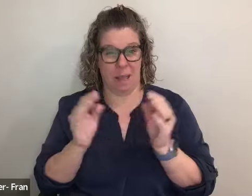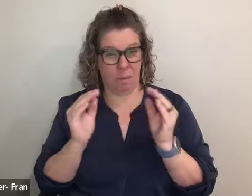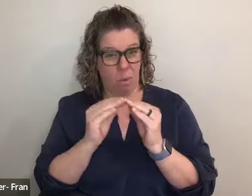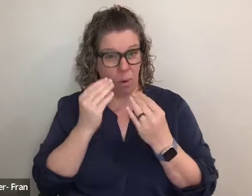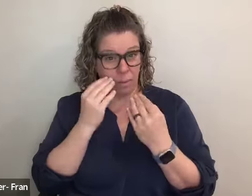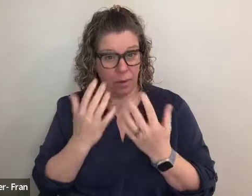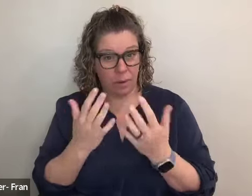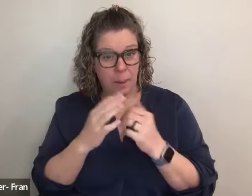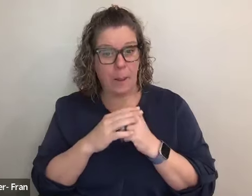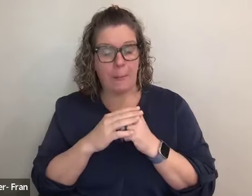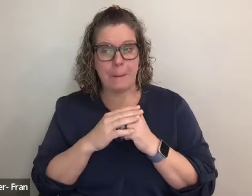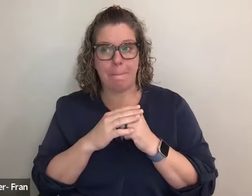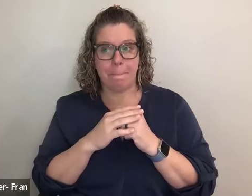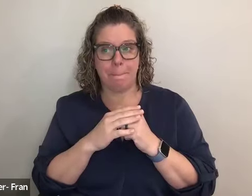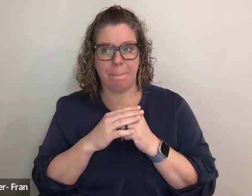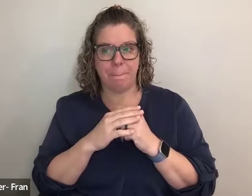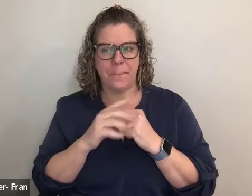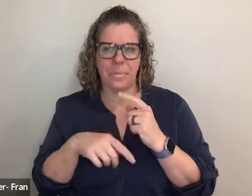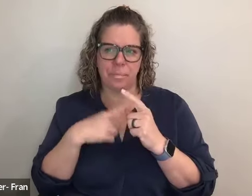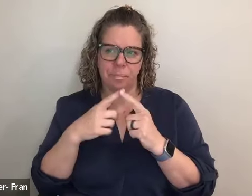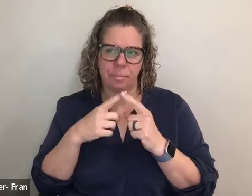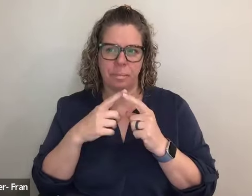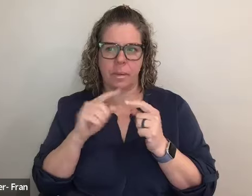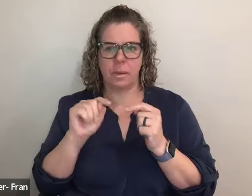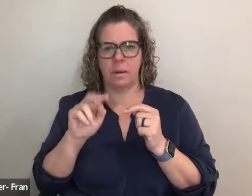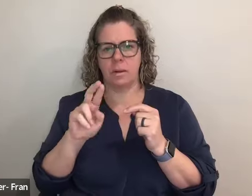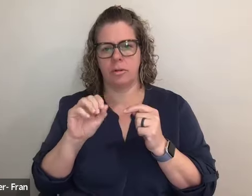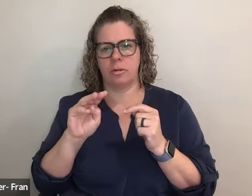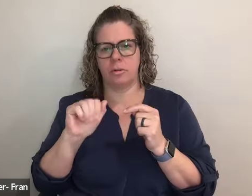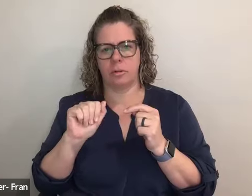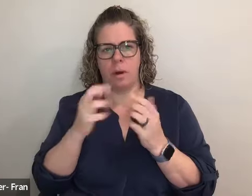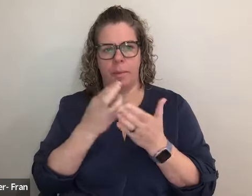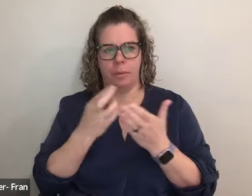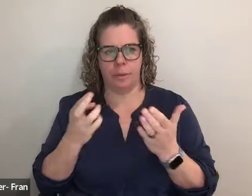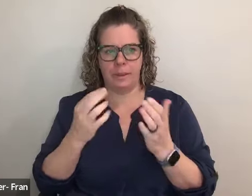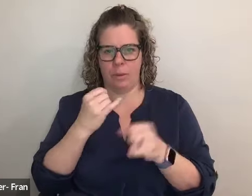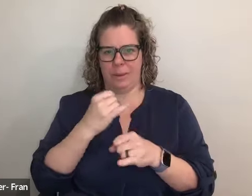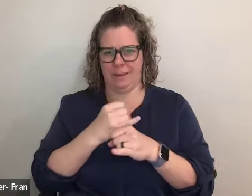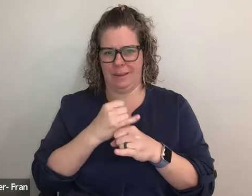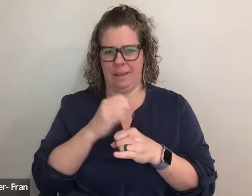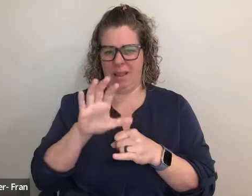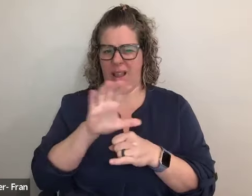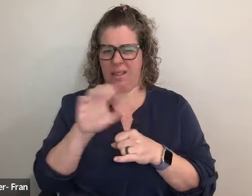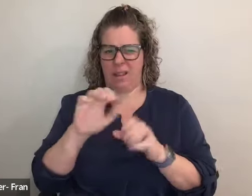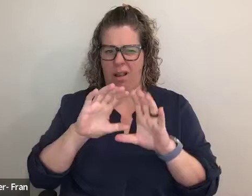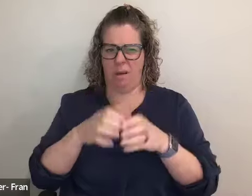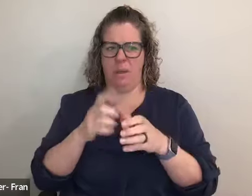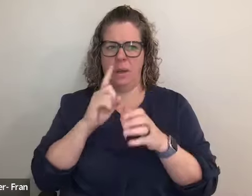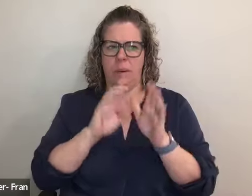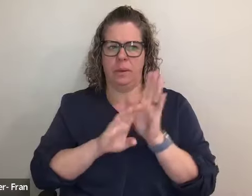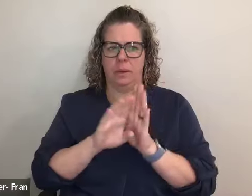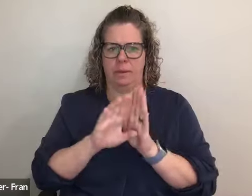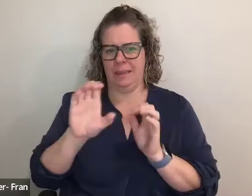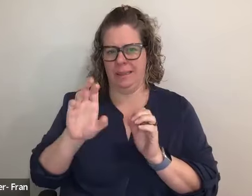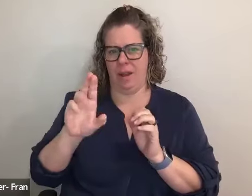information um, about the Trauma Resource Institute, which is the developer of Community Resiliency Model. And